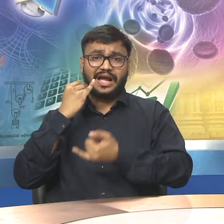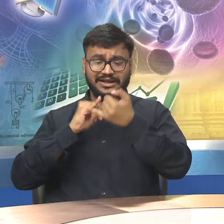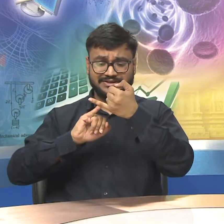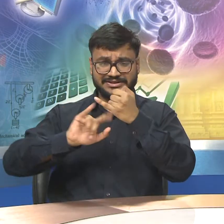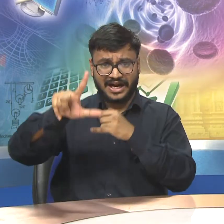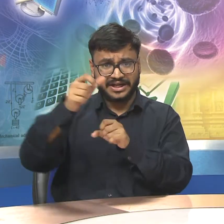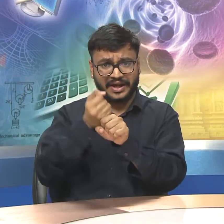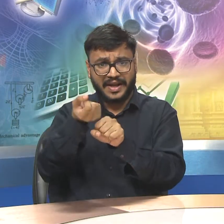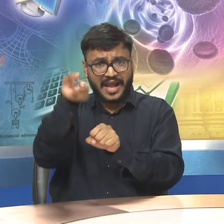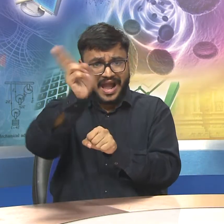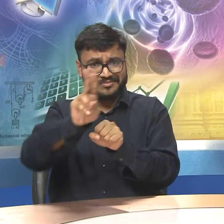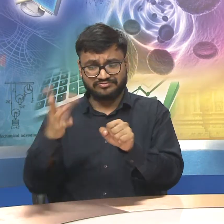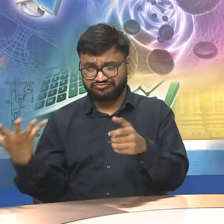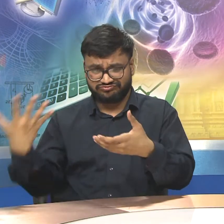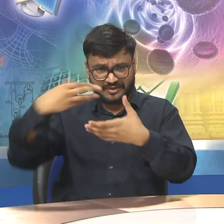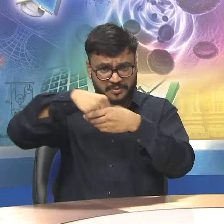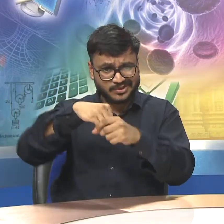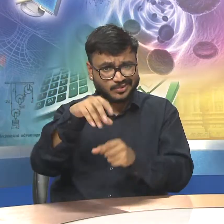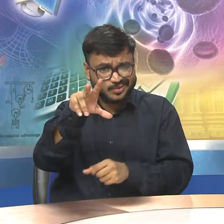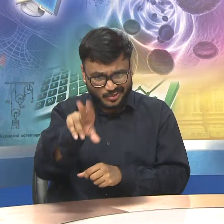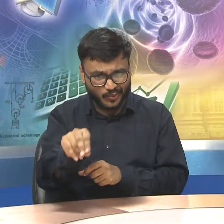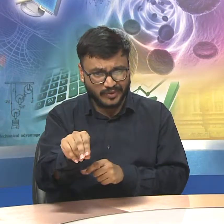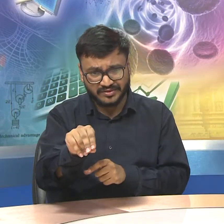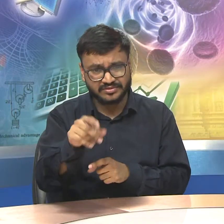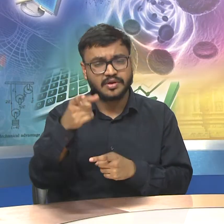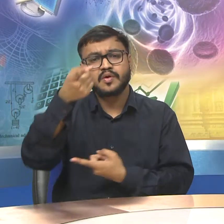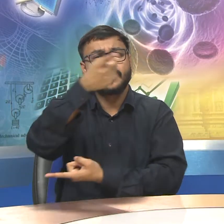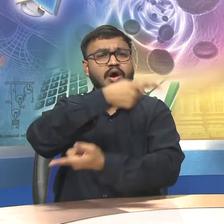Face expressions are not part of ISL grammar.